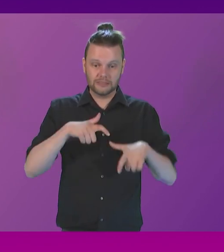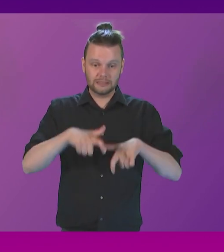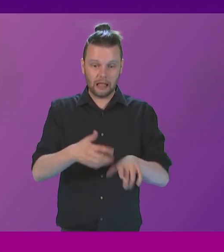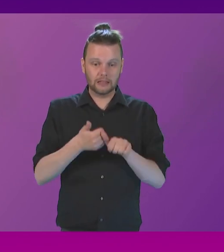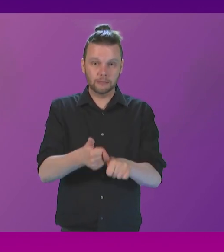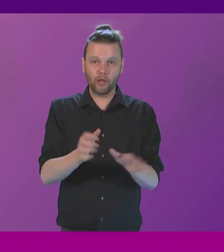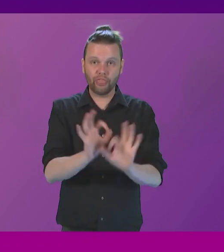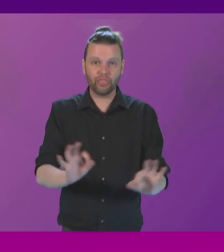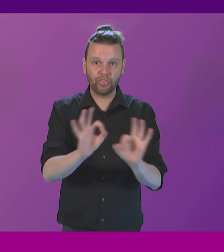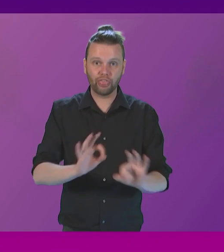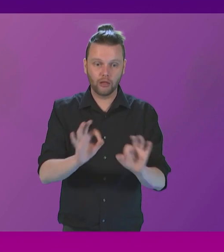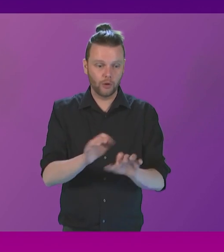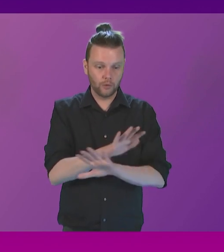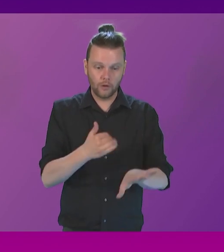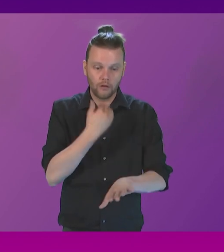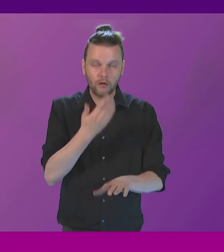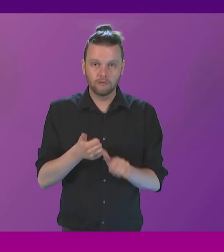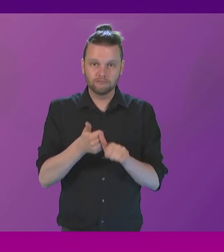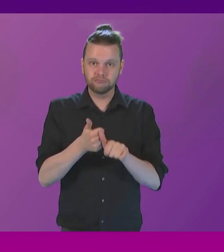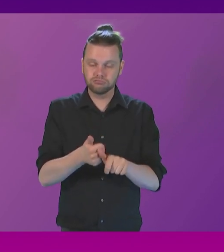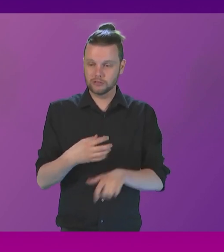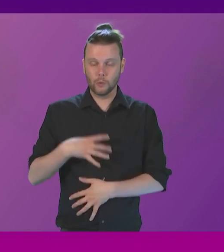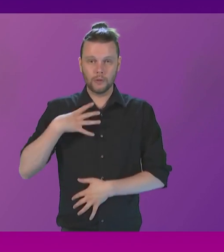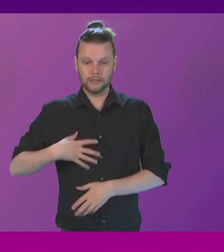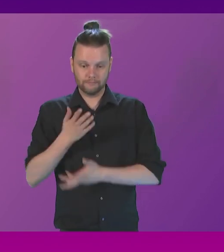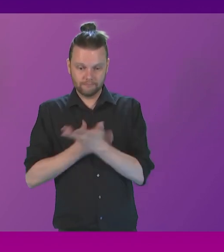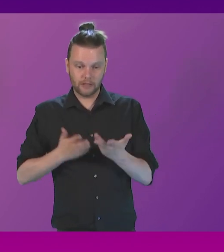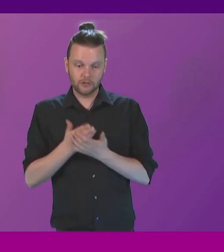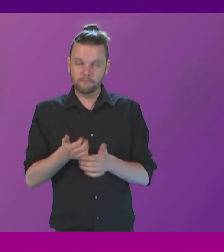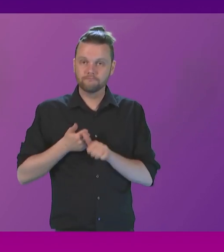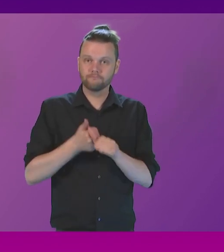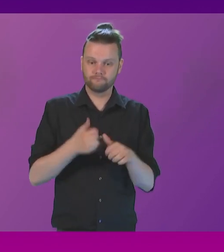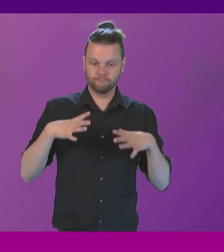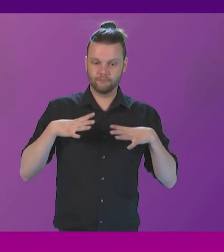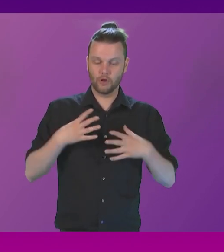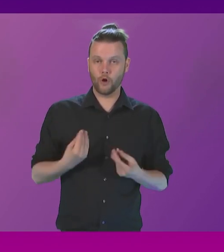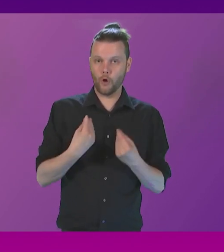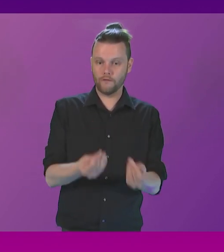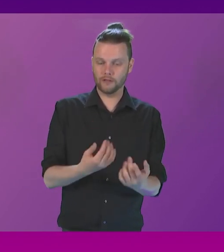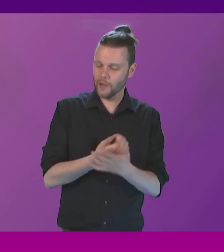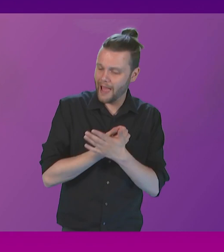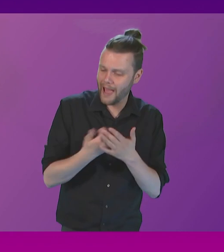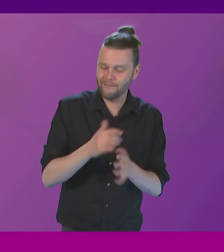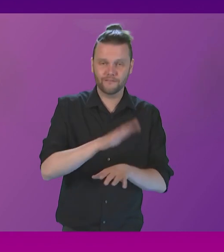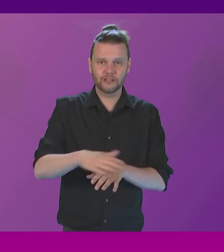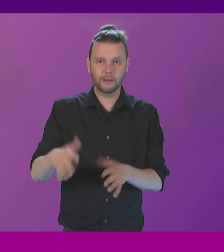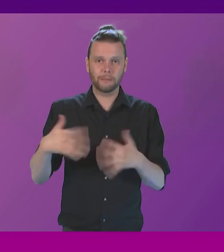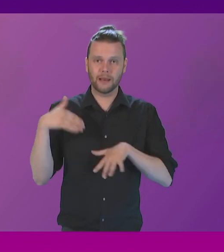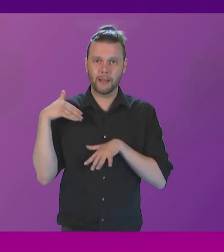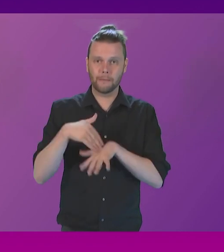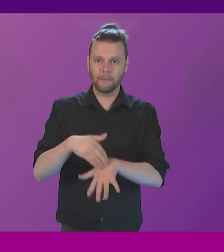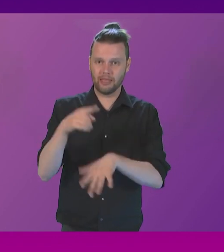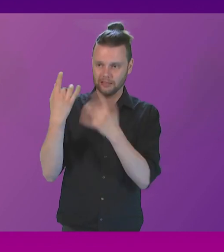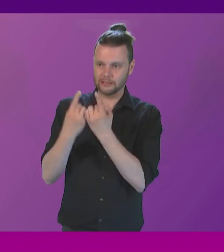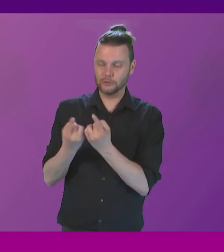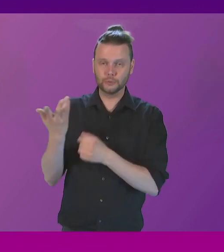support and sufficient measures need to be in place to ensure support is offered to every single child affected by this